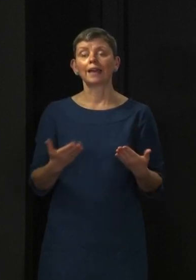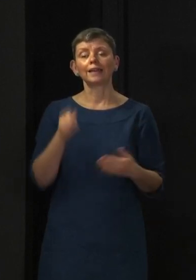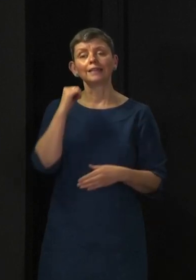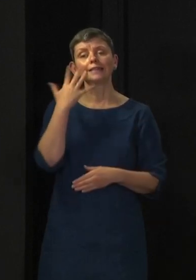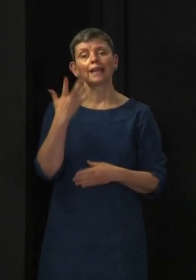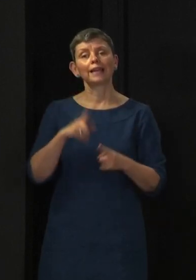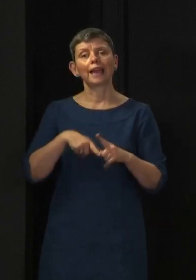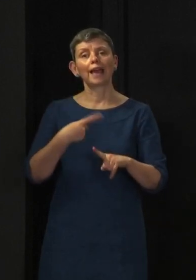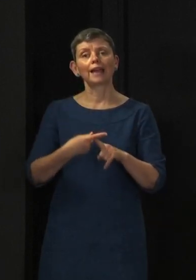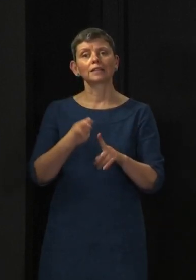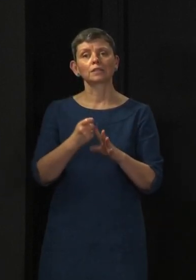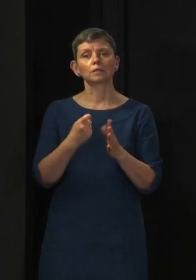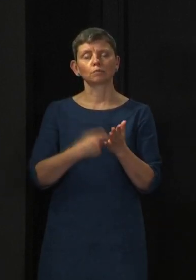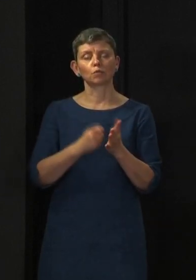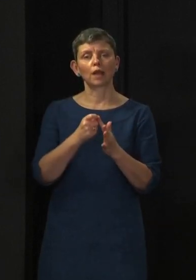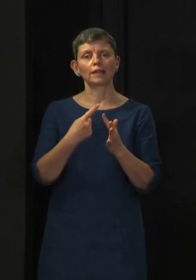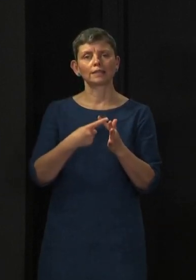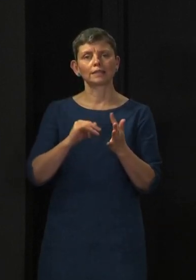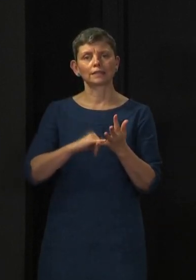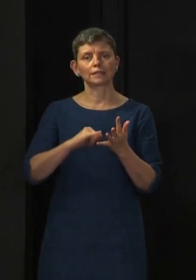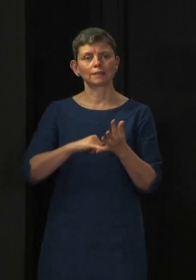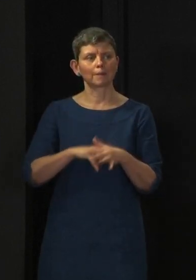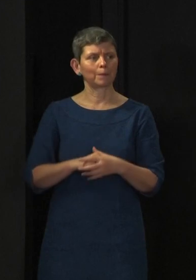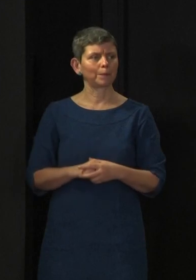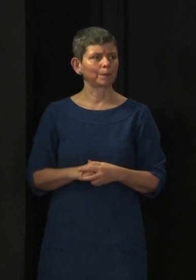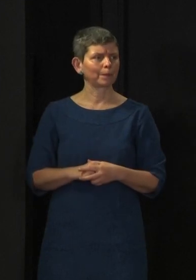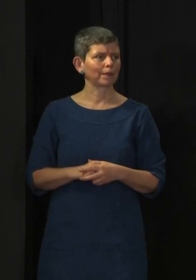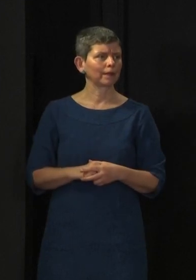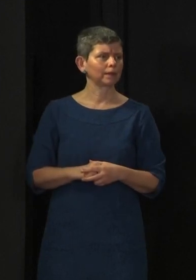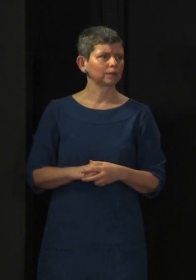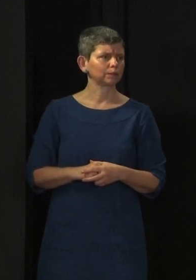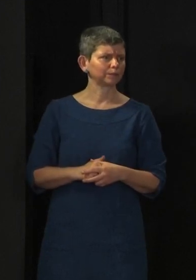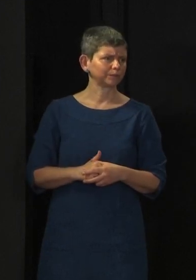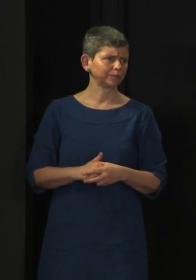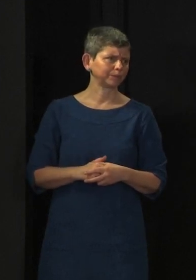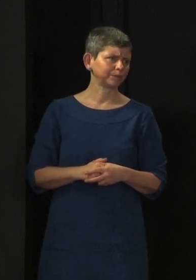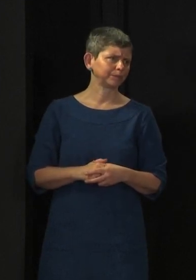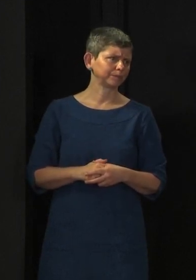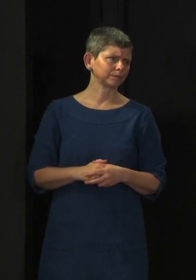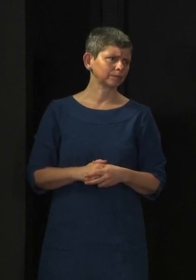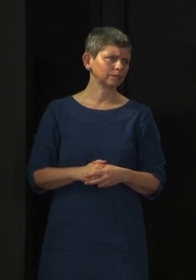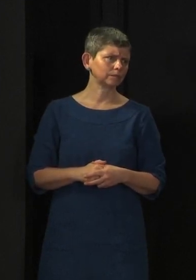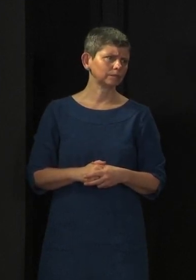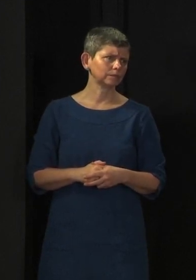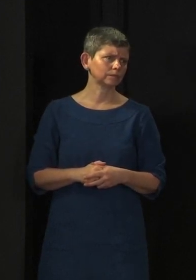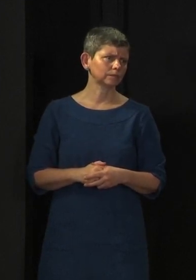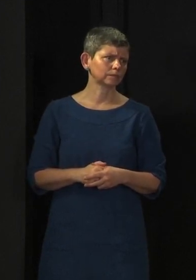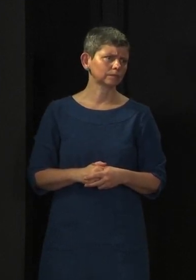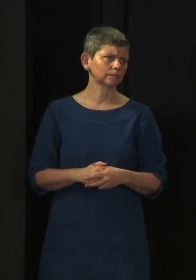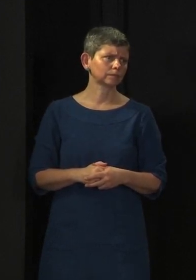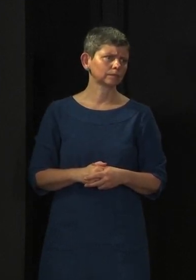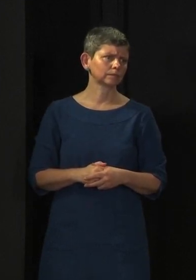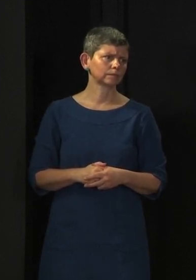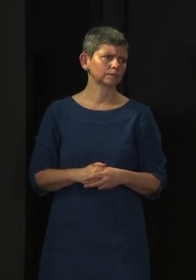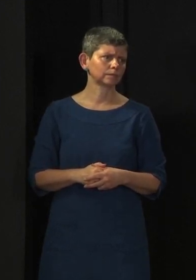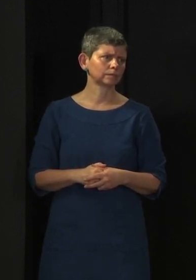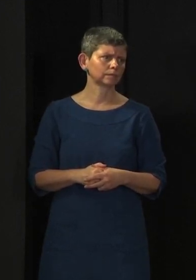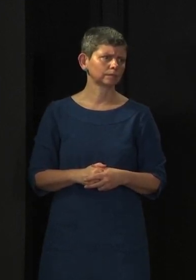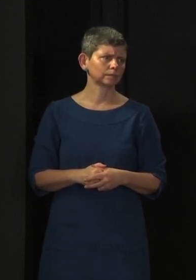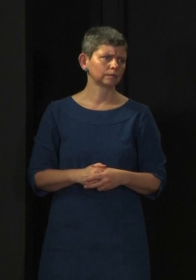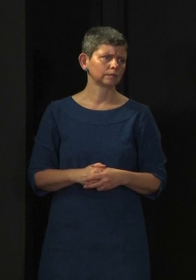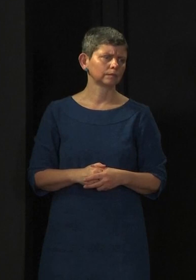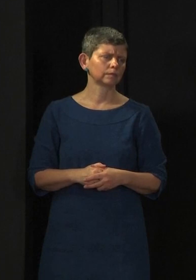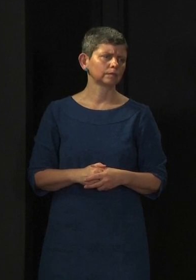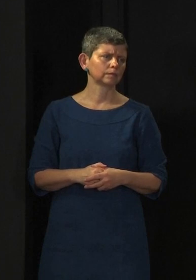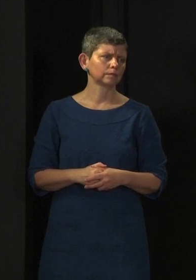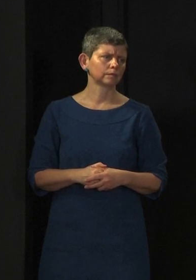Express. Hello, First Minister. My question is, can you guarantee the people of Scotland that SNP